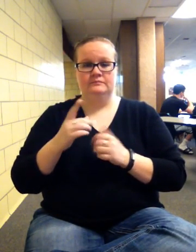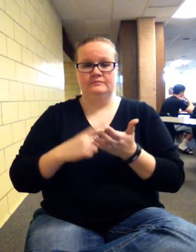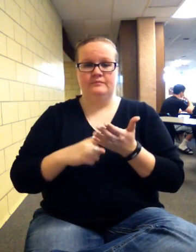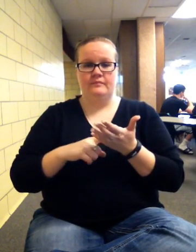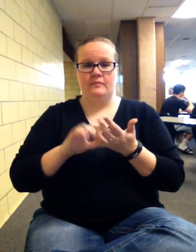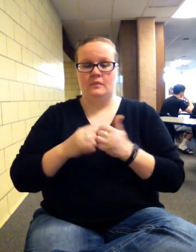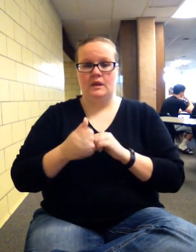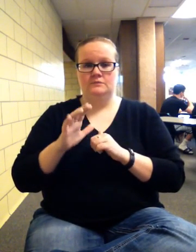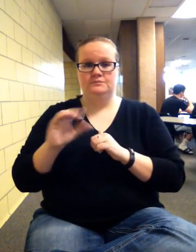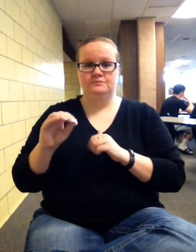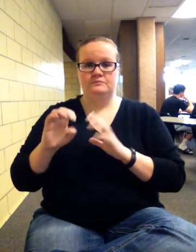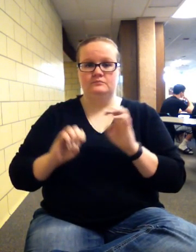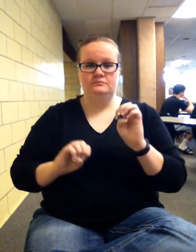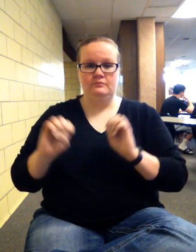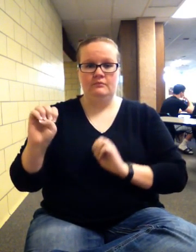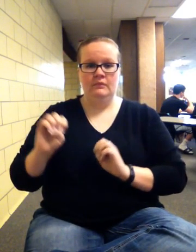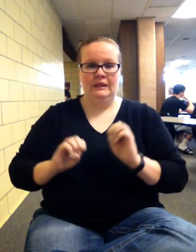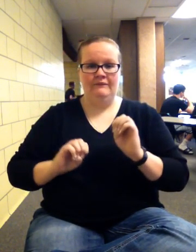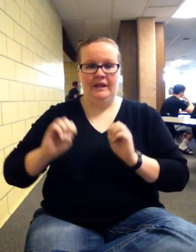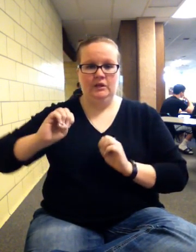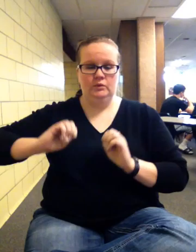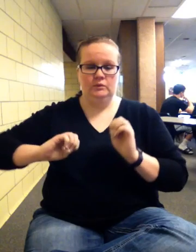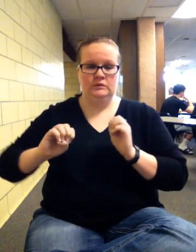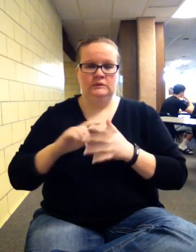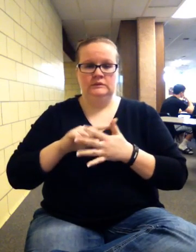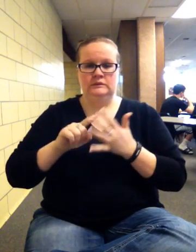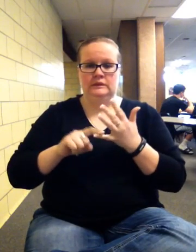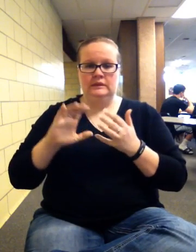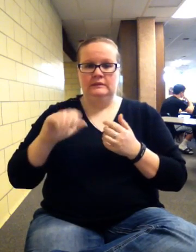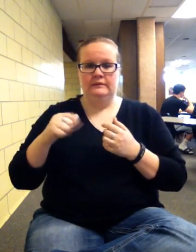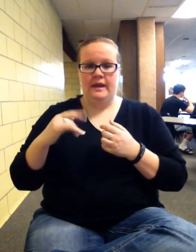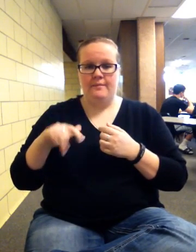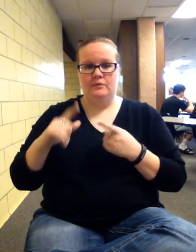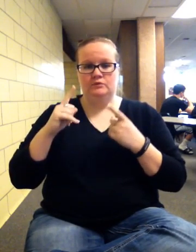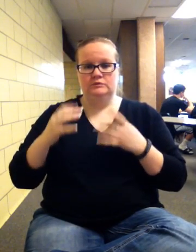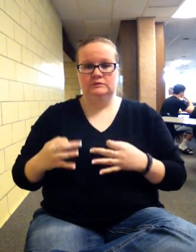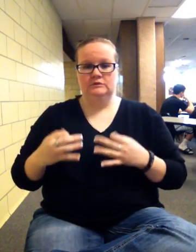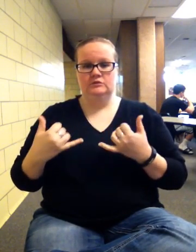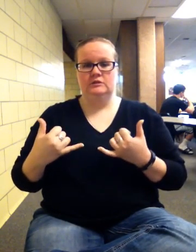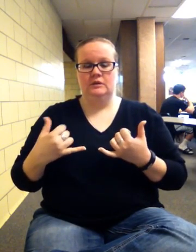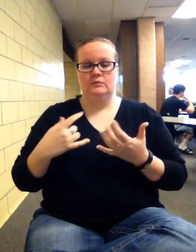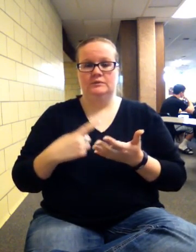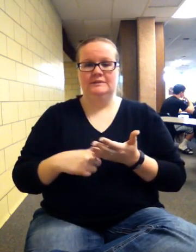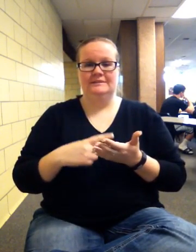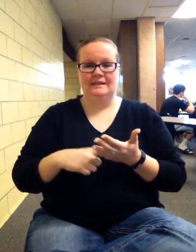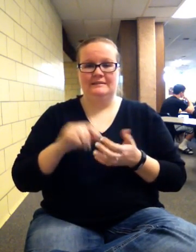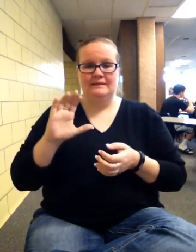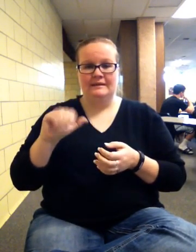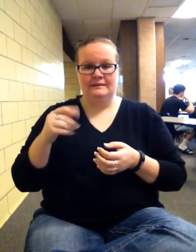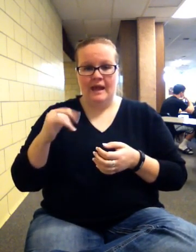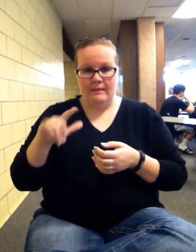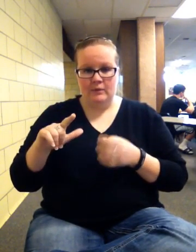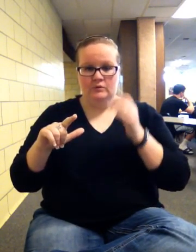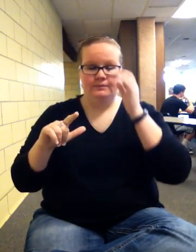companies evaluate these capital decisions. And now we're talking about capital as in fixed assets or assets